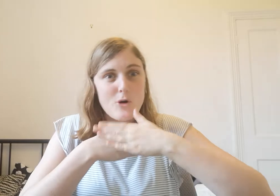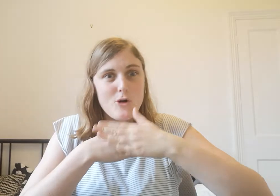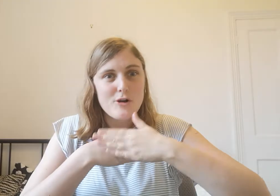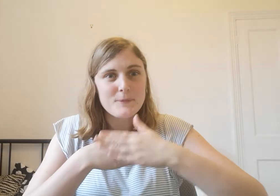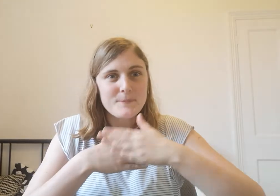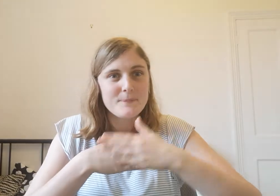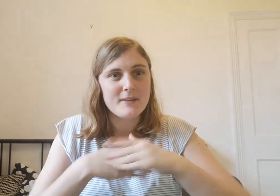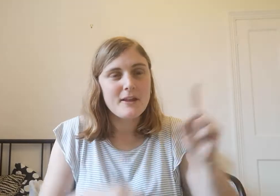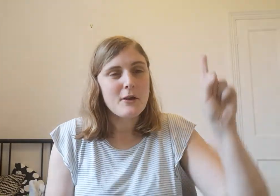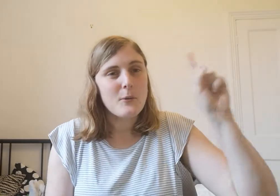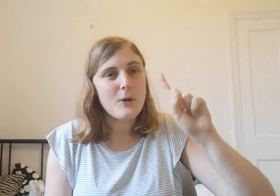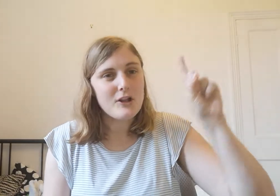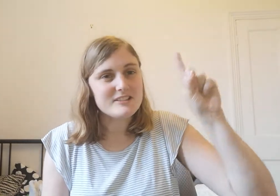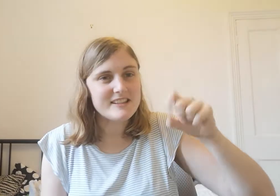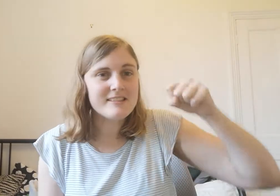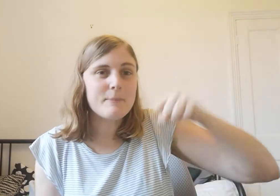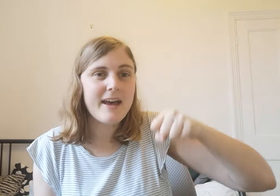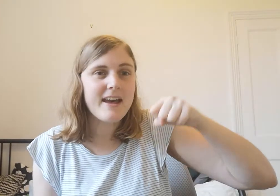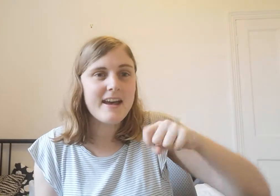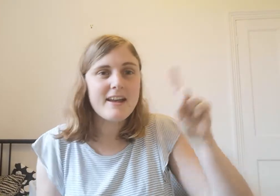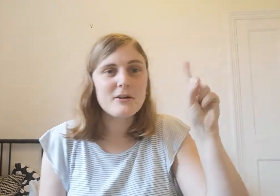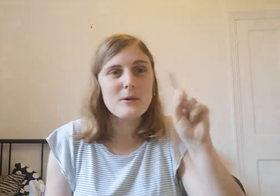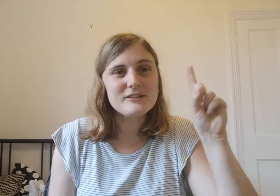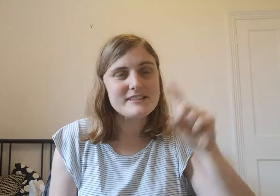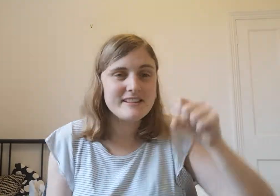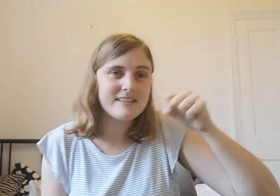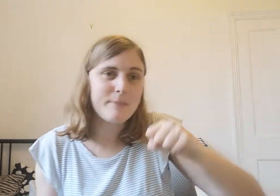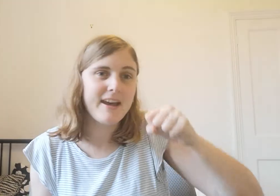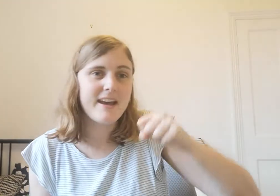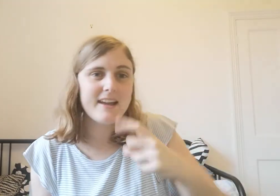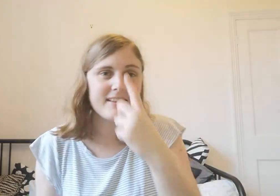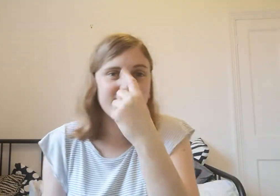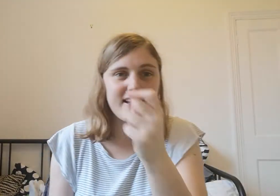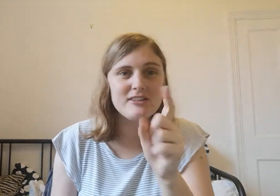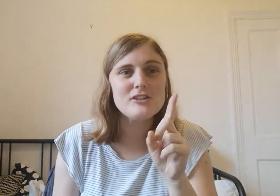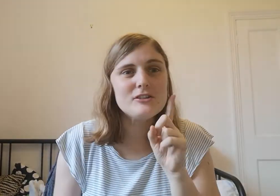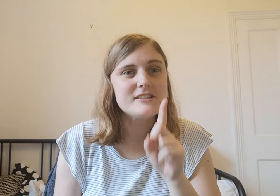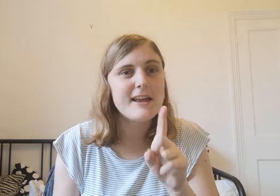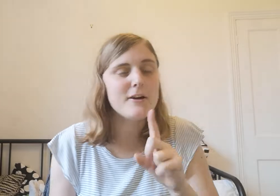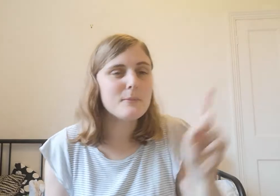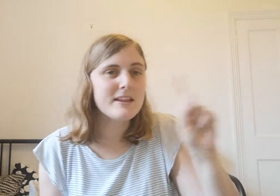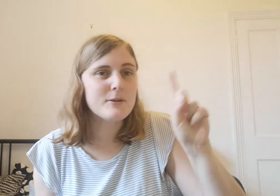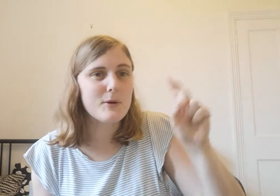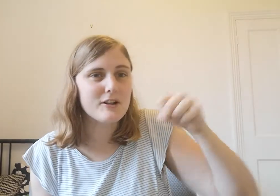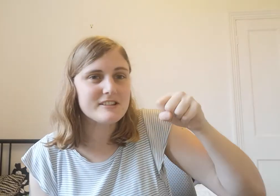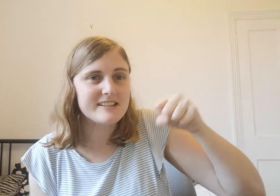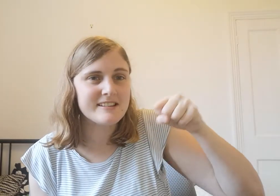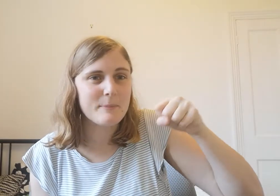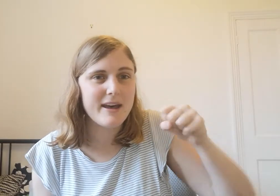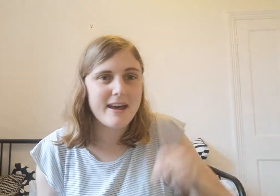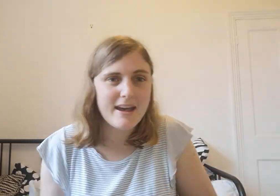More. What's in the bag? What's in the bag? Can you tell me what's in the